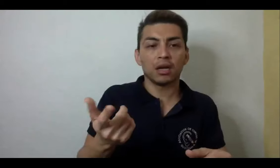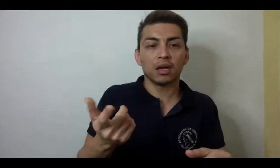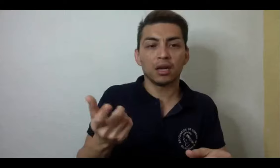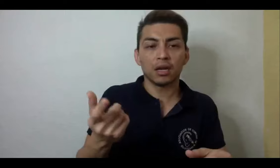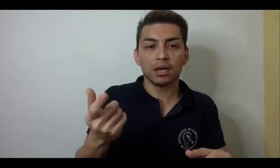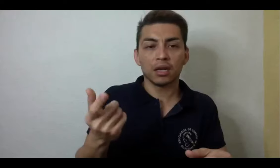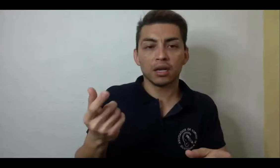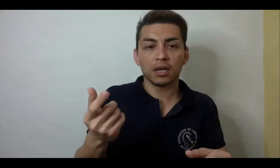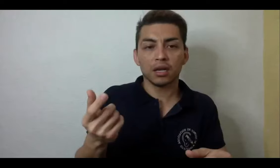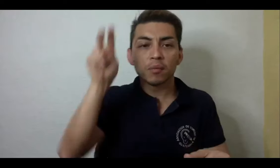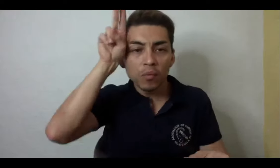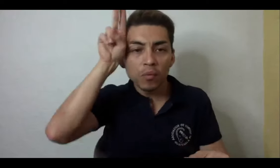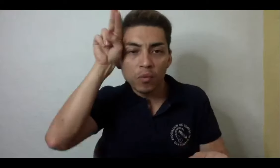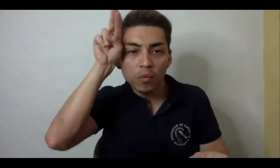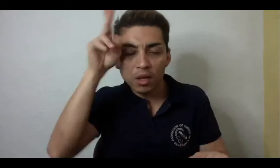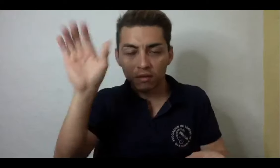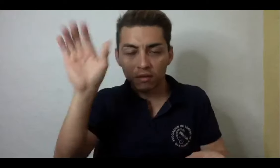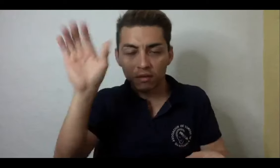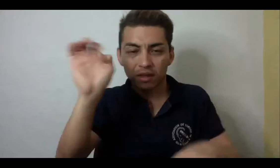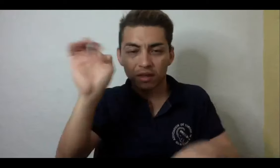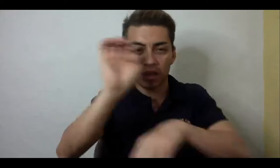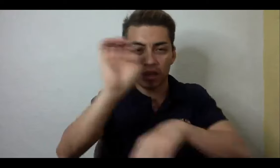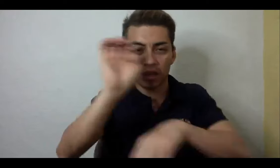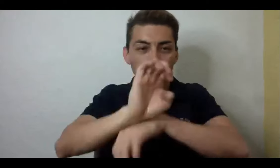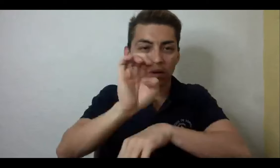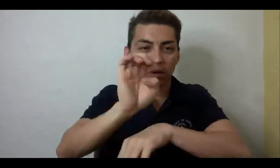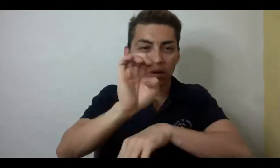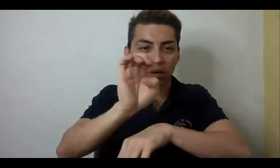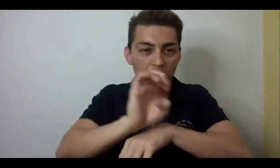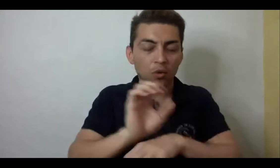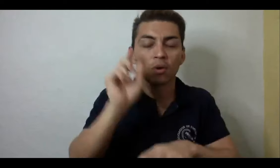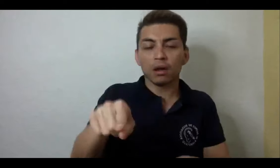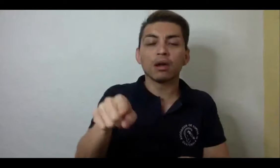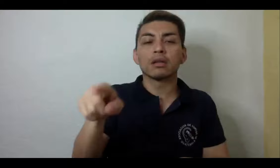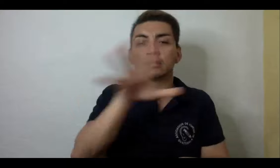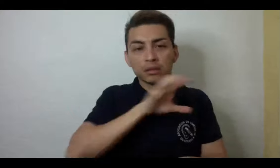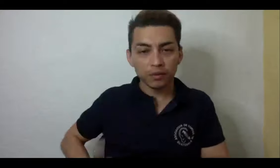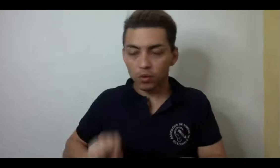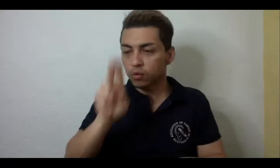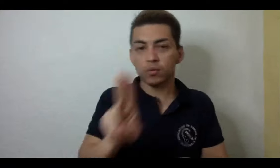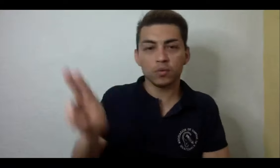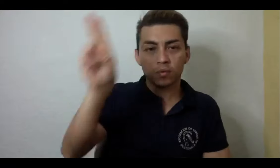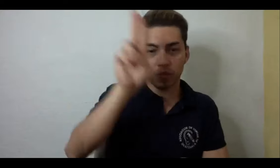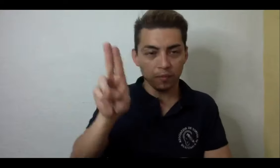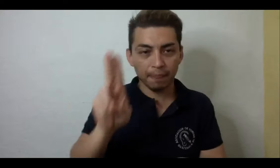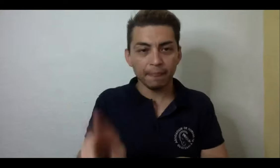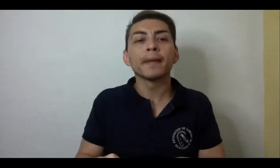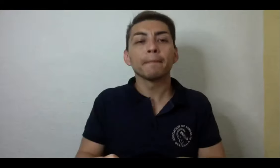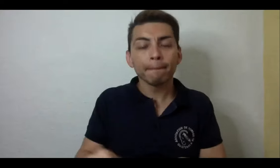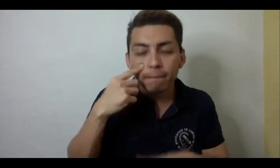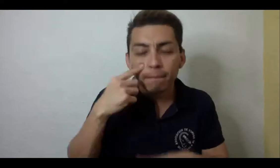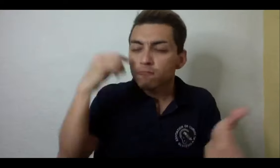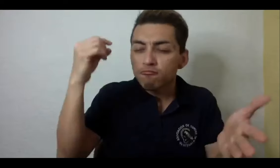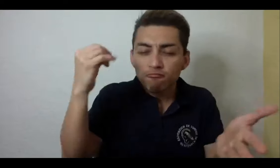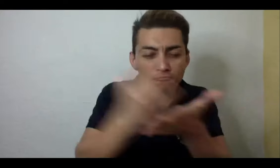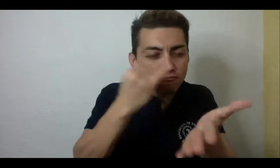and Uruguay. The research addressed the challenges and experiences of inclusion in education from the point